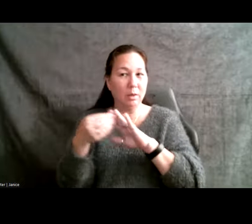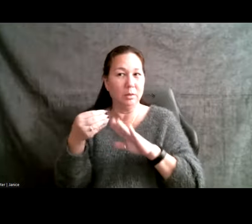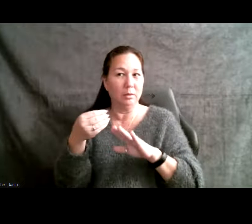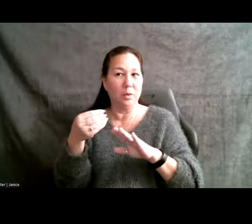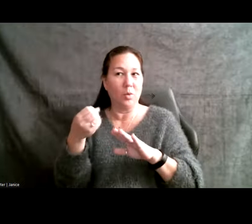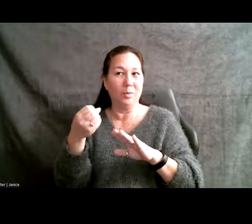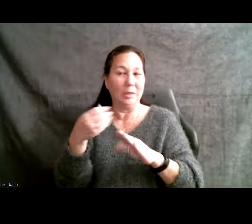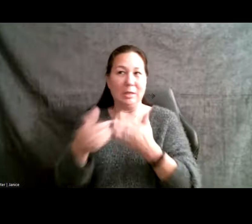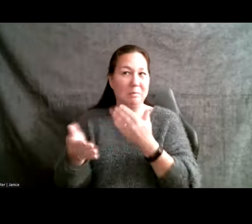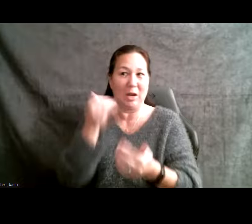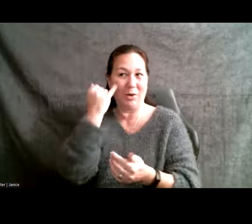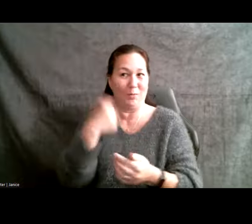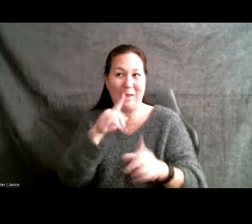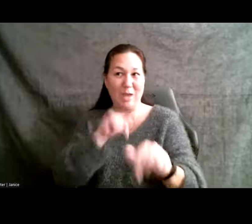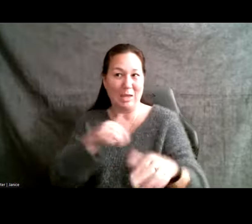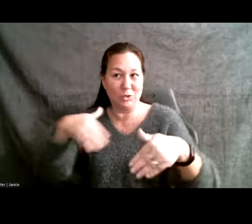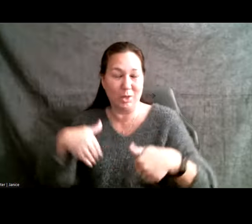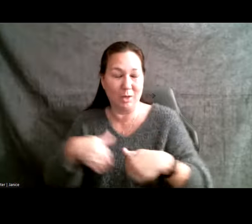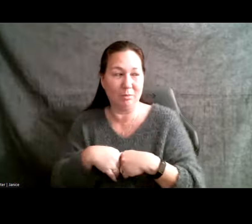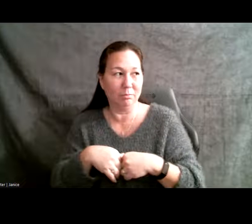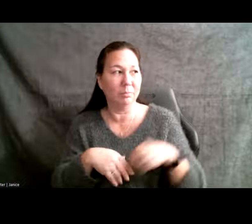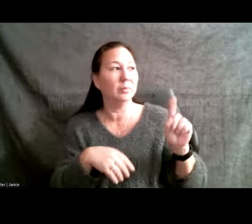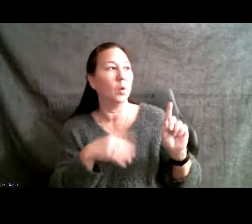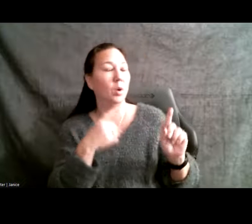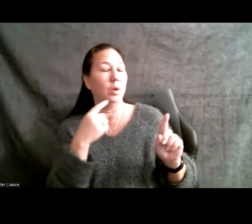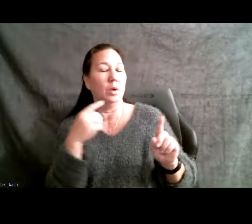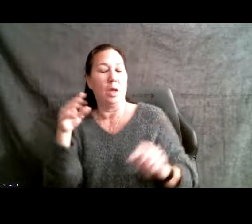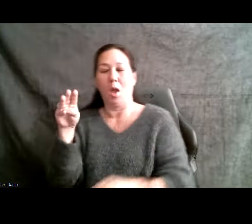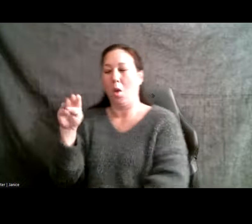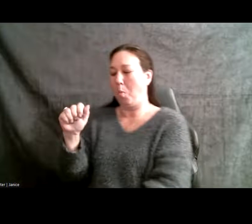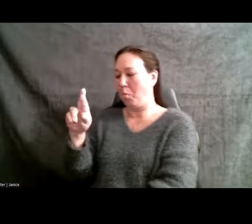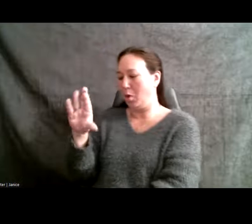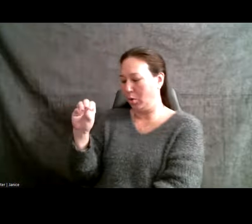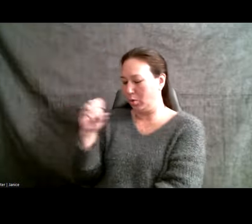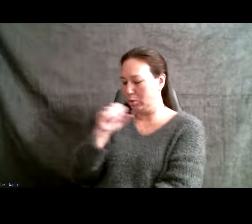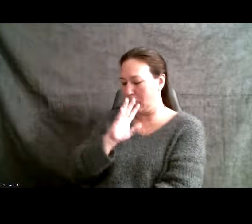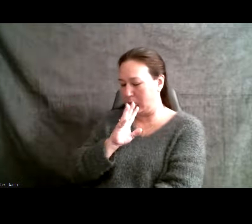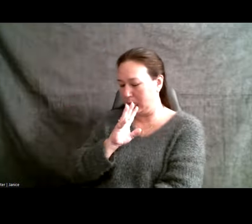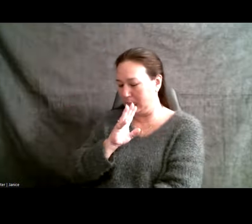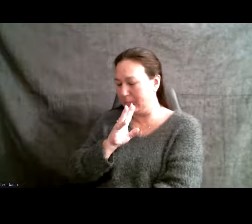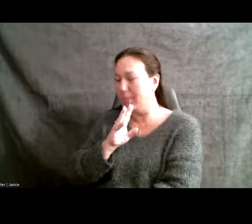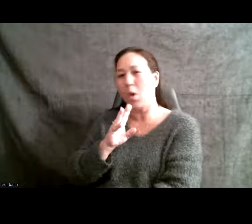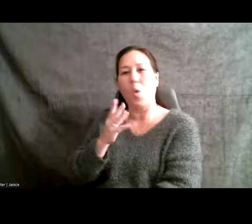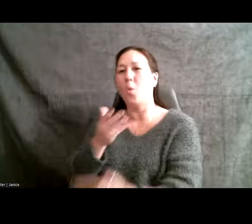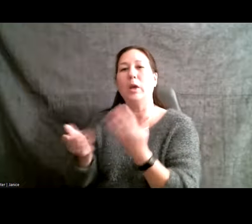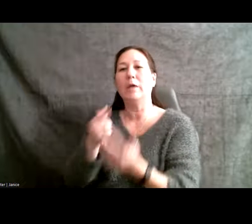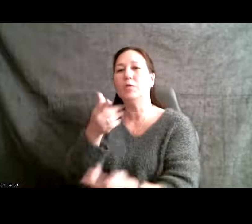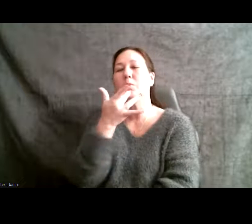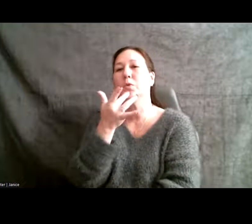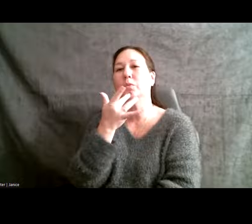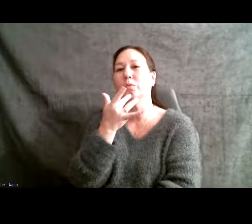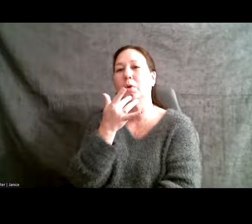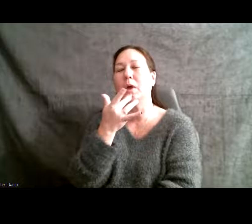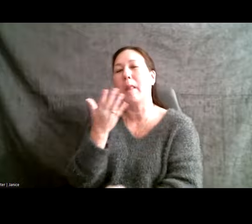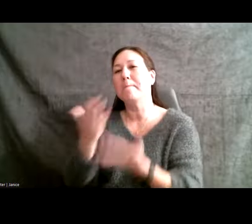those? Yeah, I think either method would work, just as long as they're findable, so that somebody looking